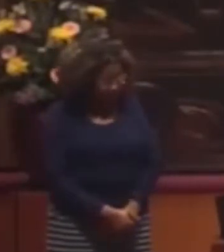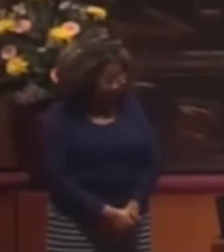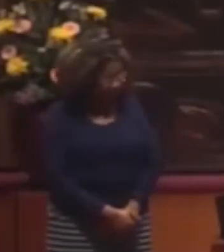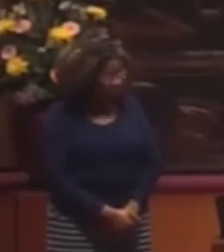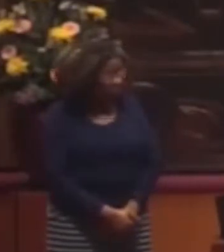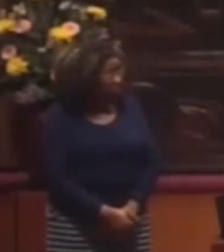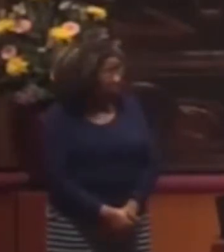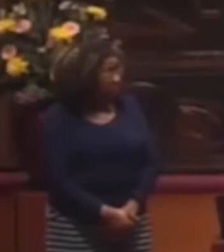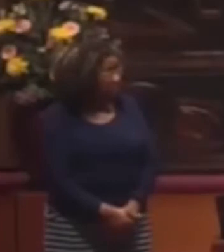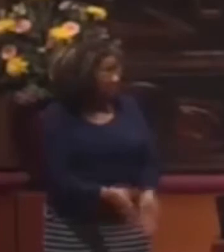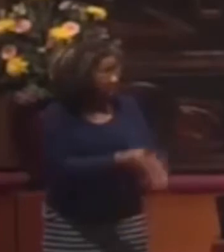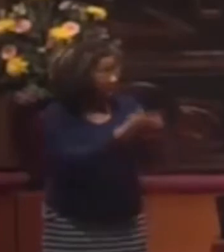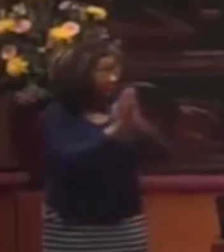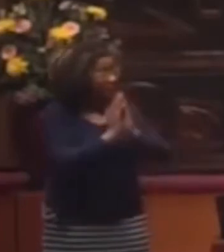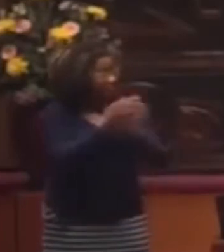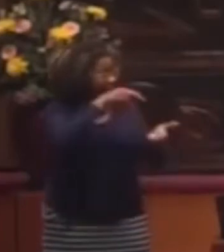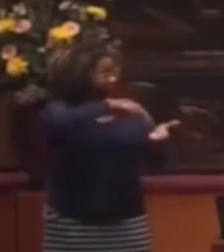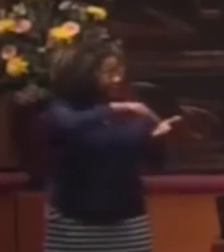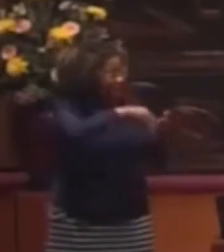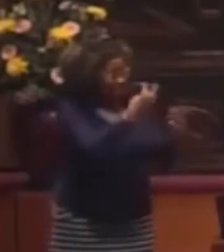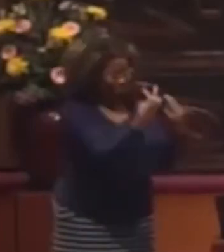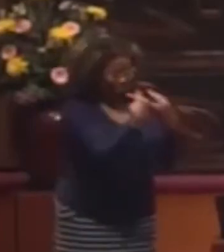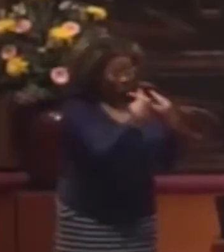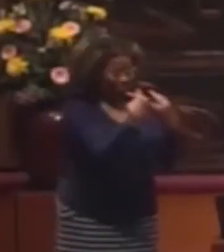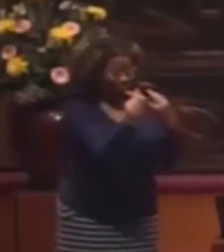So I'm going to ask you to stand here and look at me.